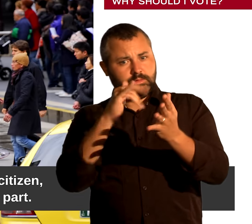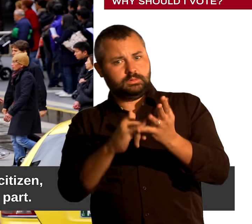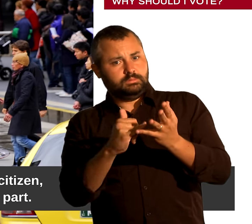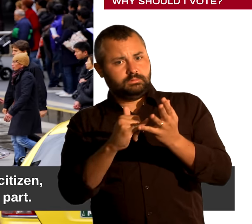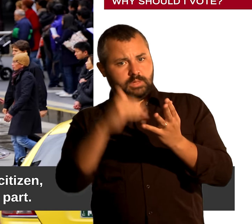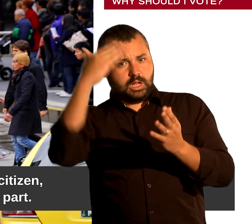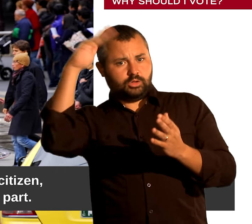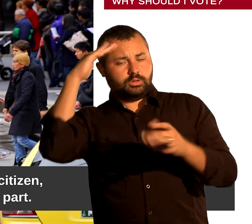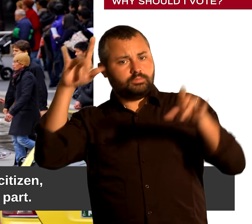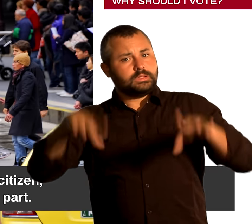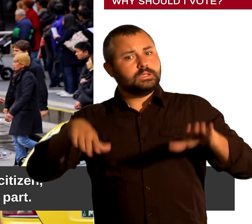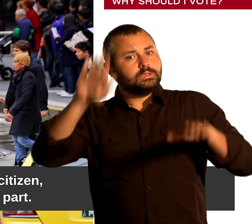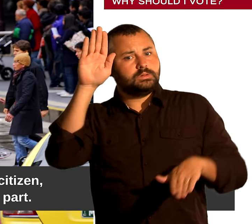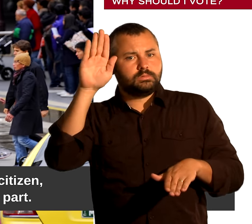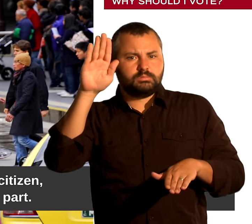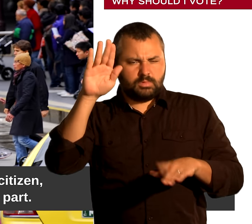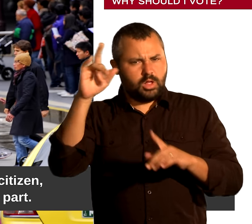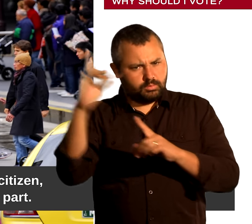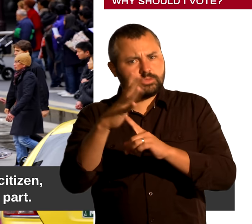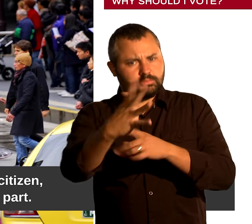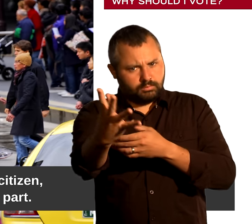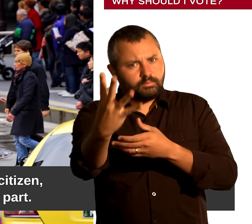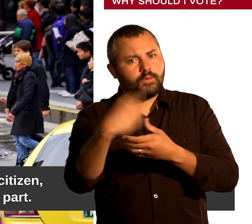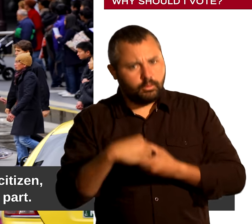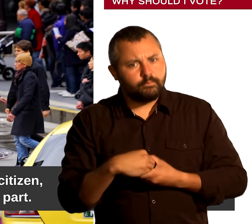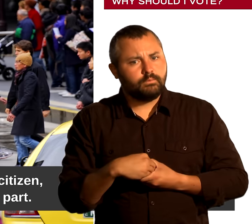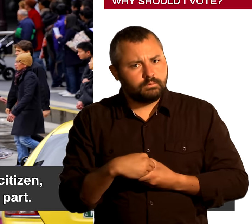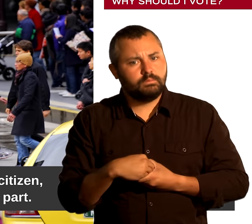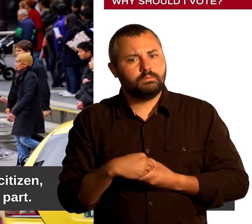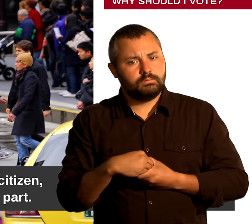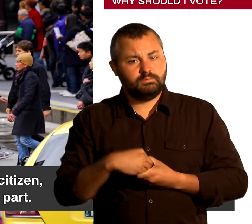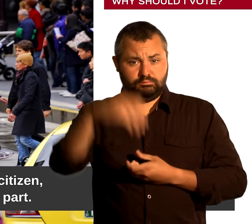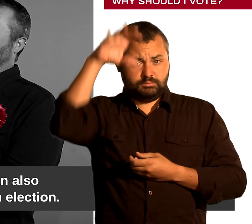As an adult Australian citizen, it is important to take part.